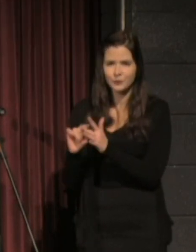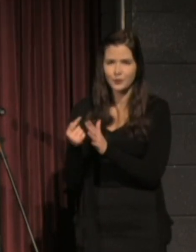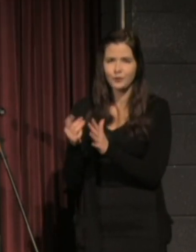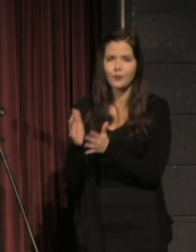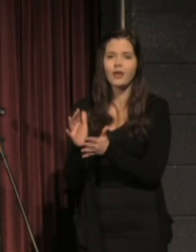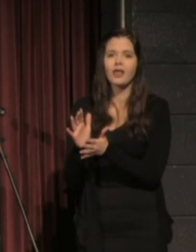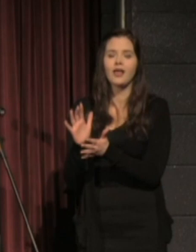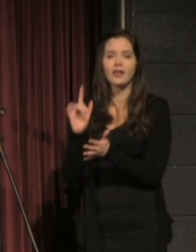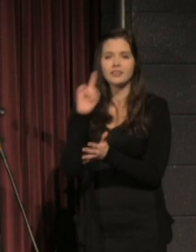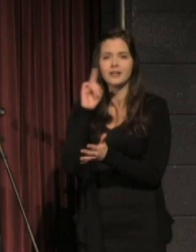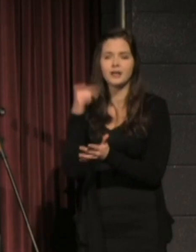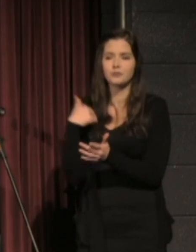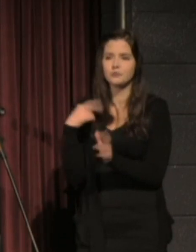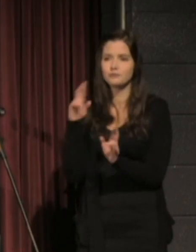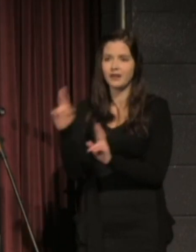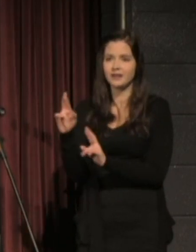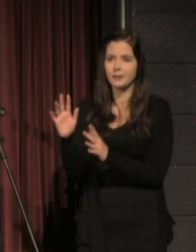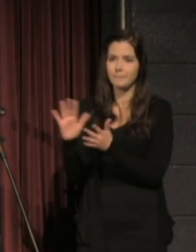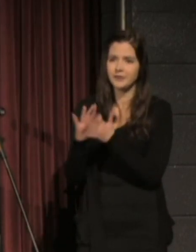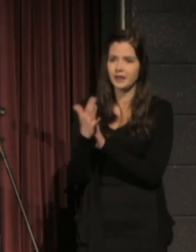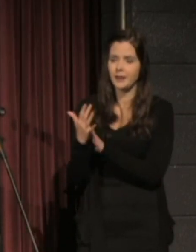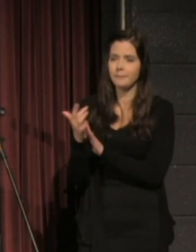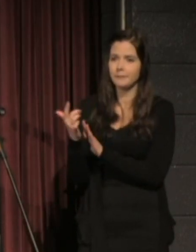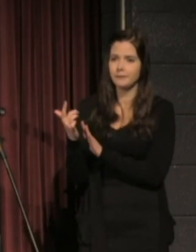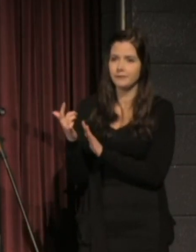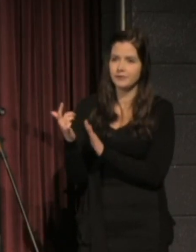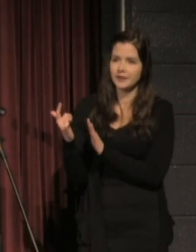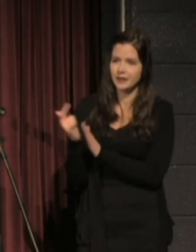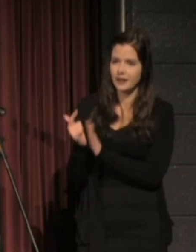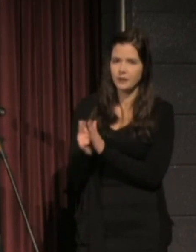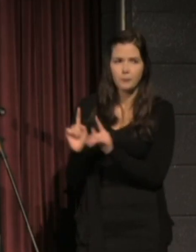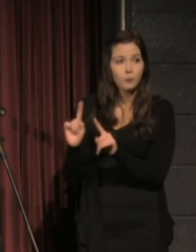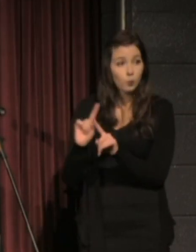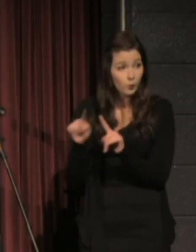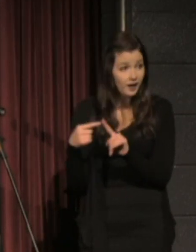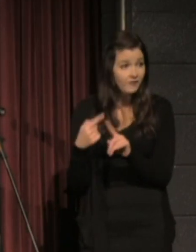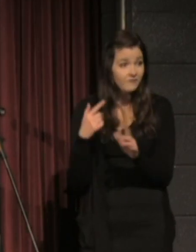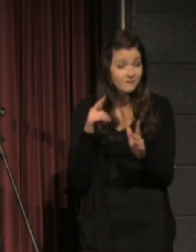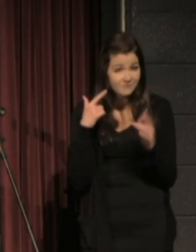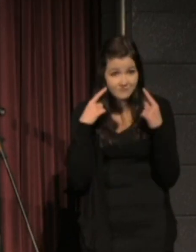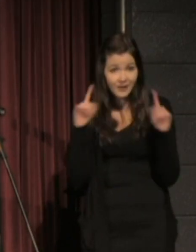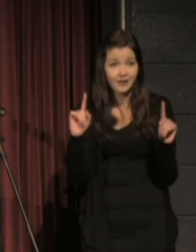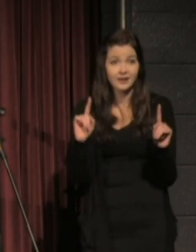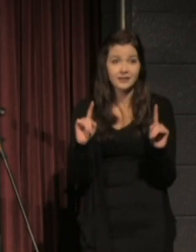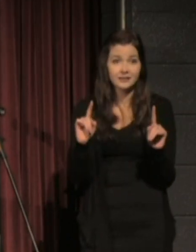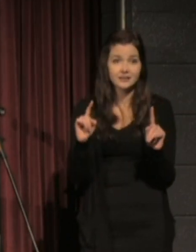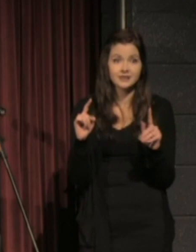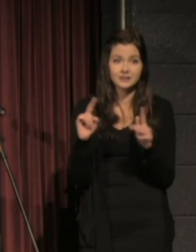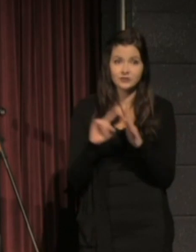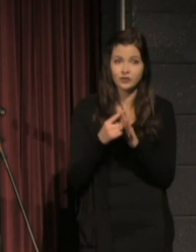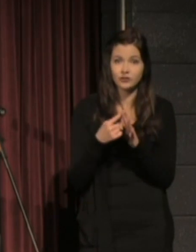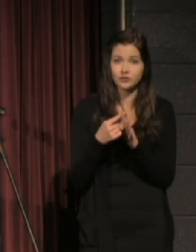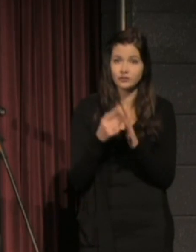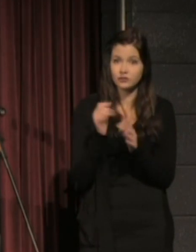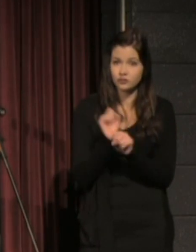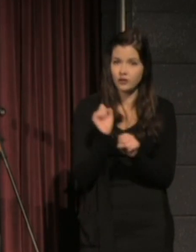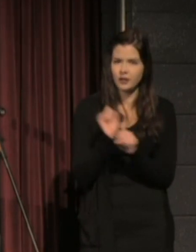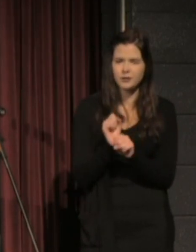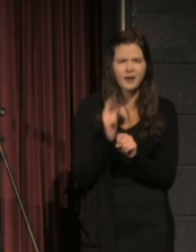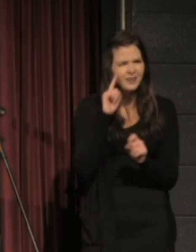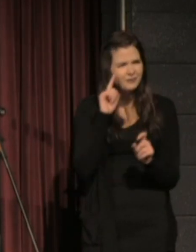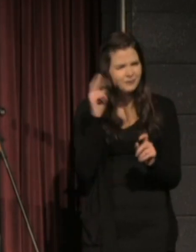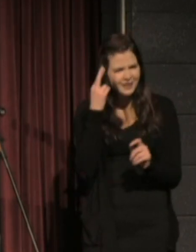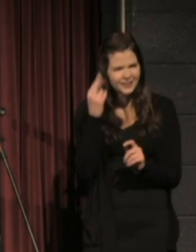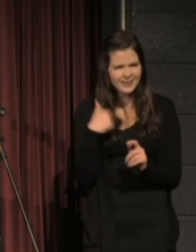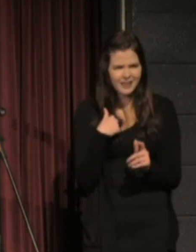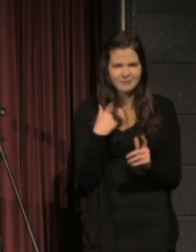practicing already. But when I finally started my first job as a practicing lawyer, I realized that I had reached my dream,